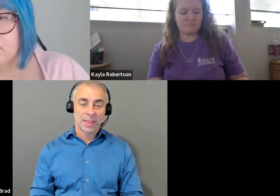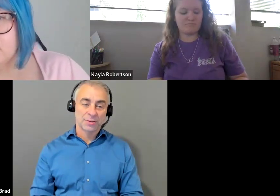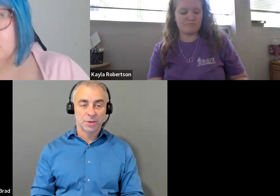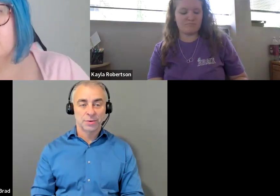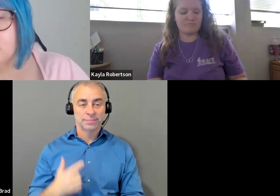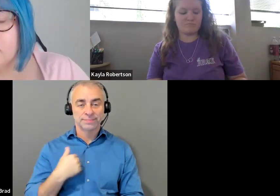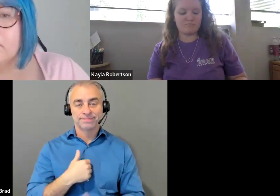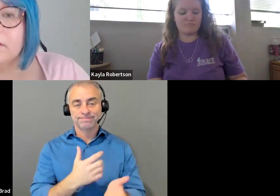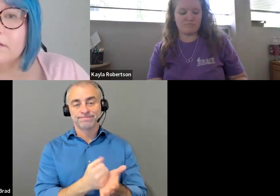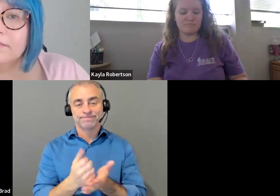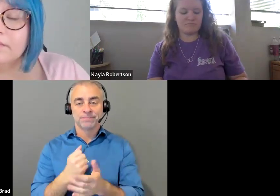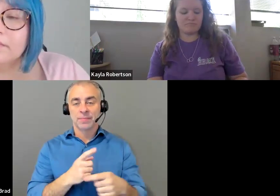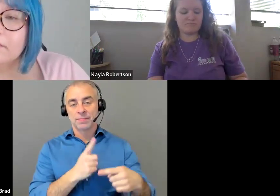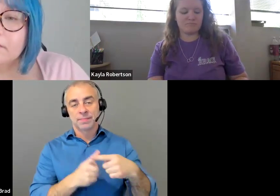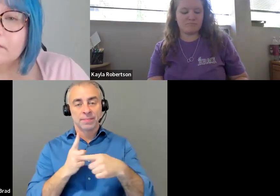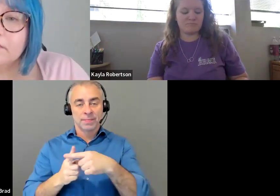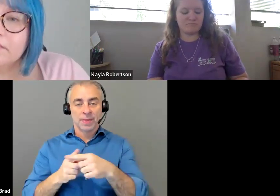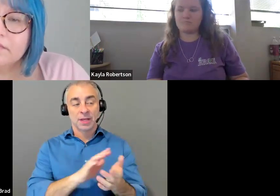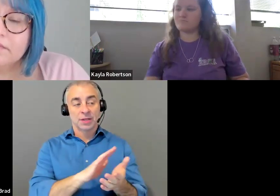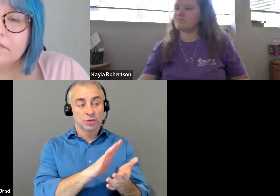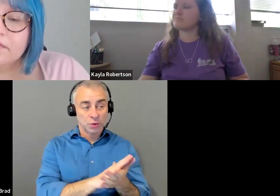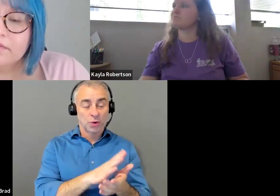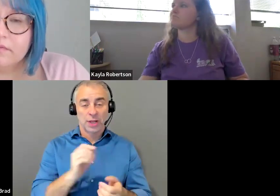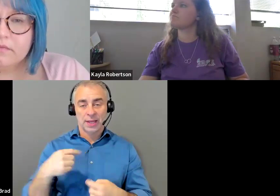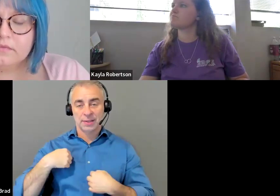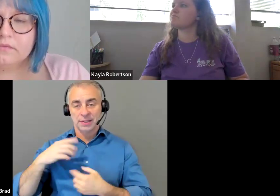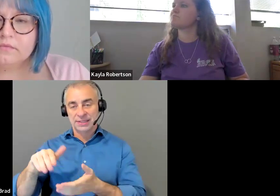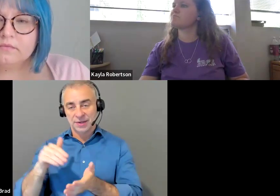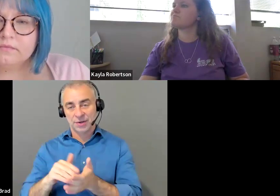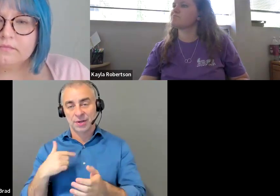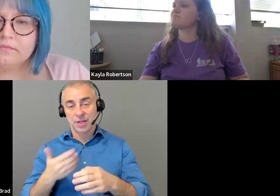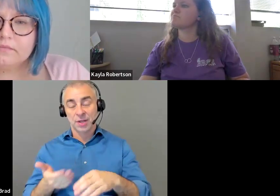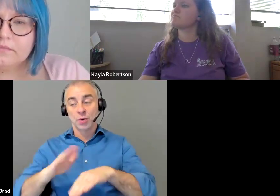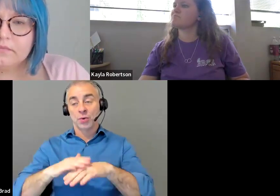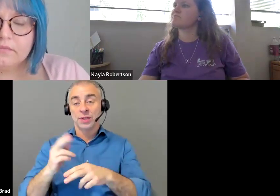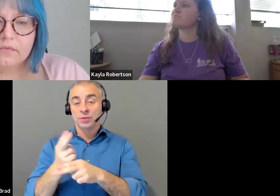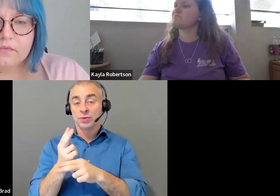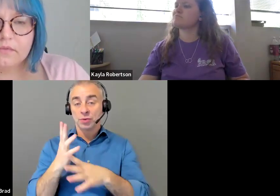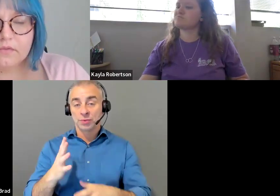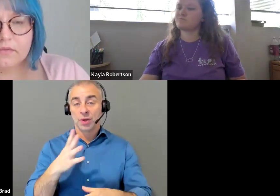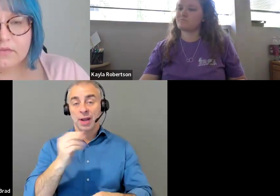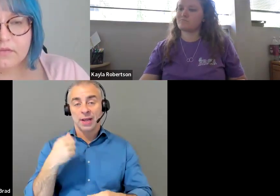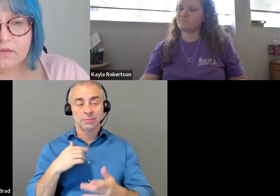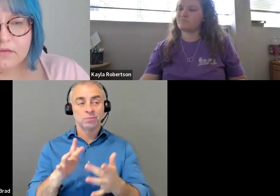both worlds. It kind of increases our consumers, but also helps us reach out to our student population.